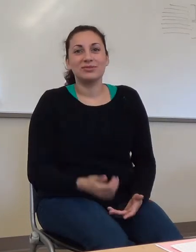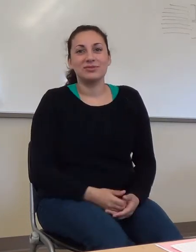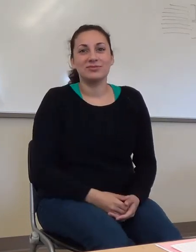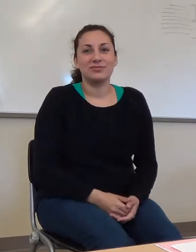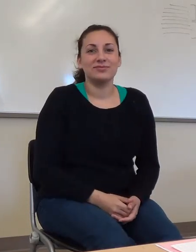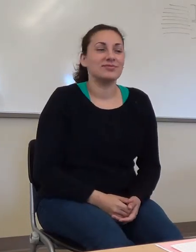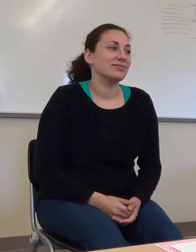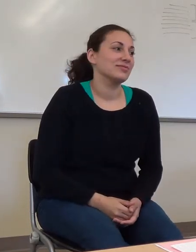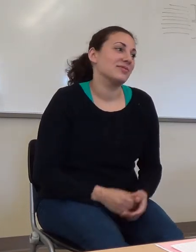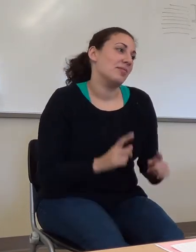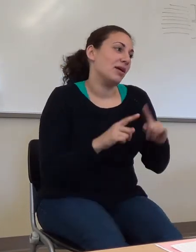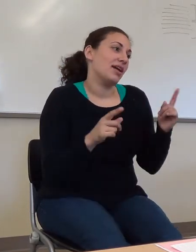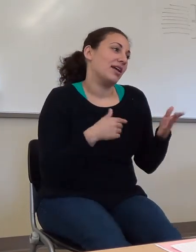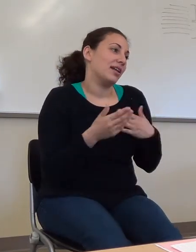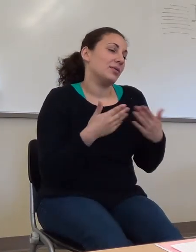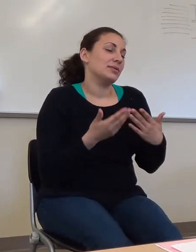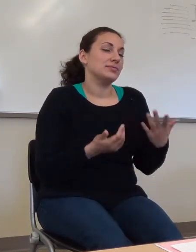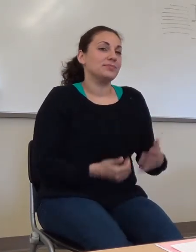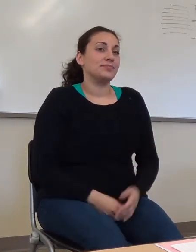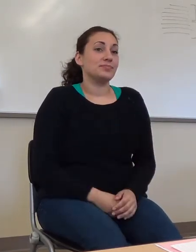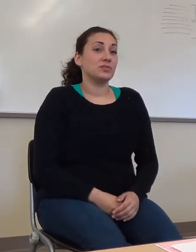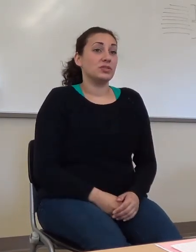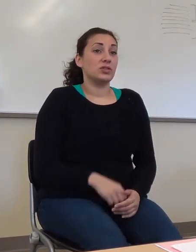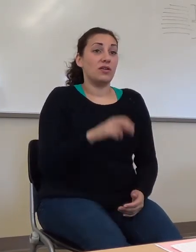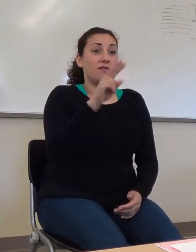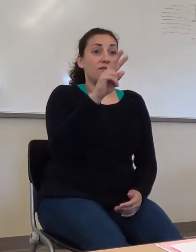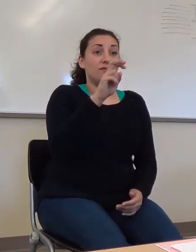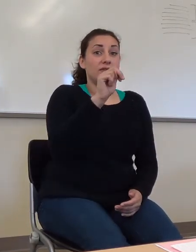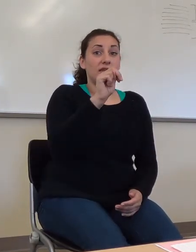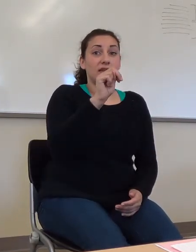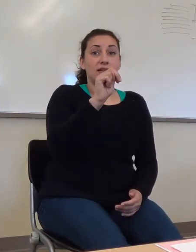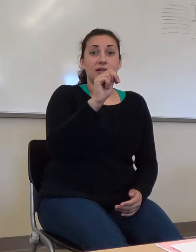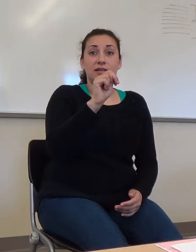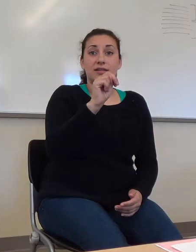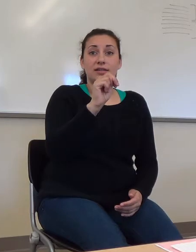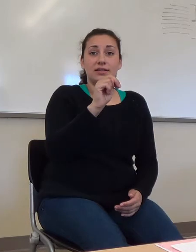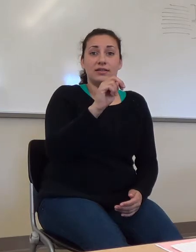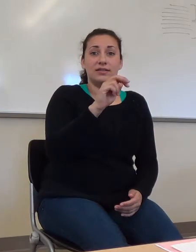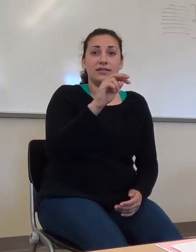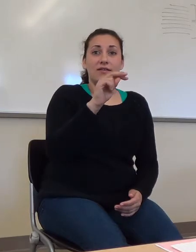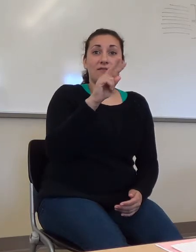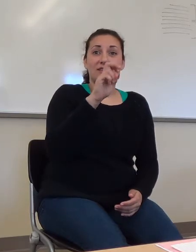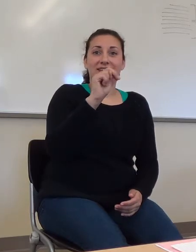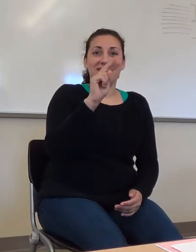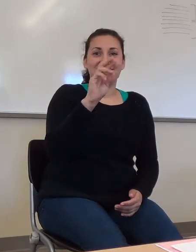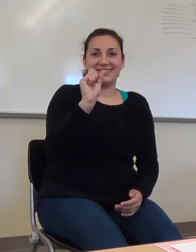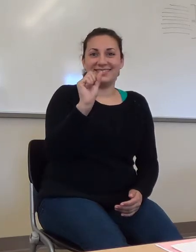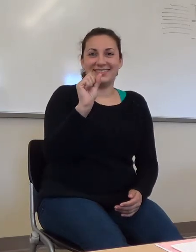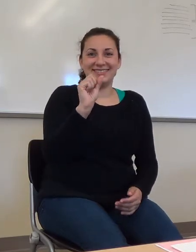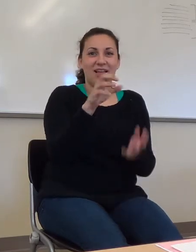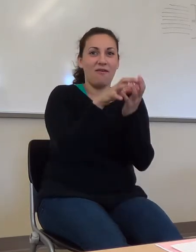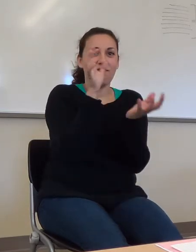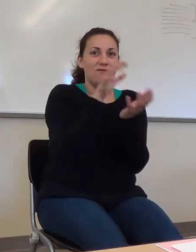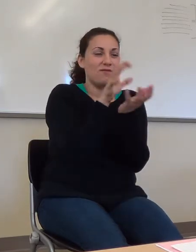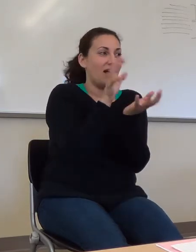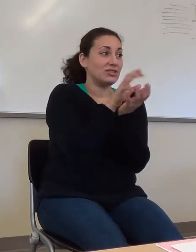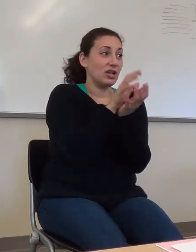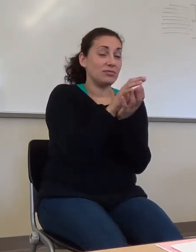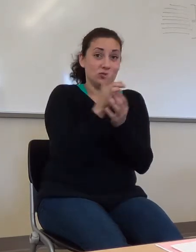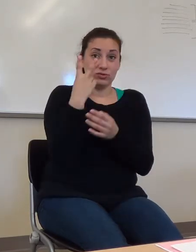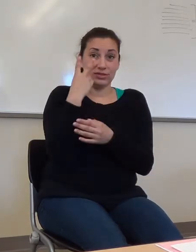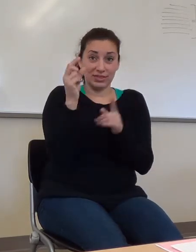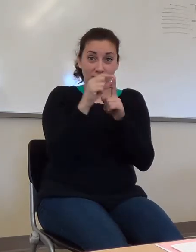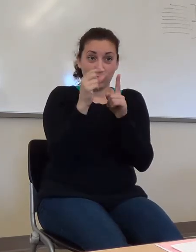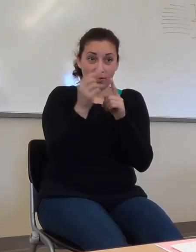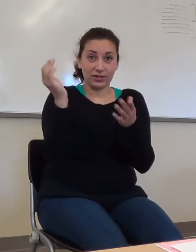right. So is the Venus flytrap mentioned again? Yes. Yeah,